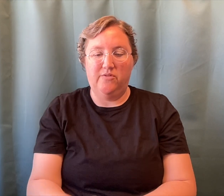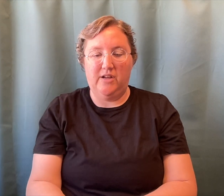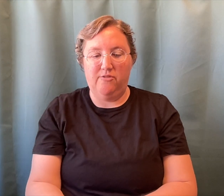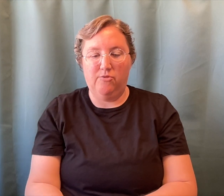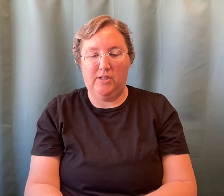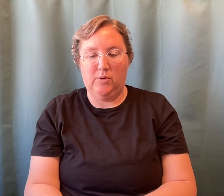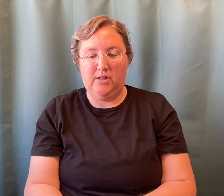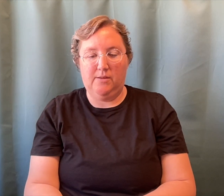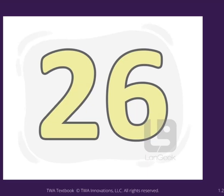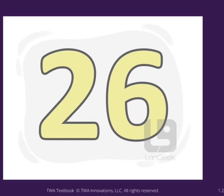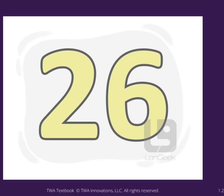5 really quickly.